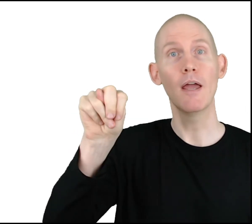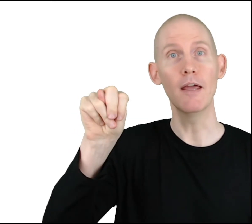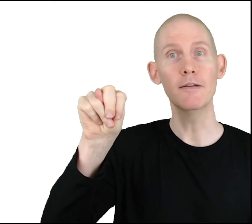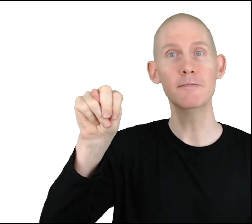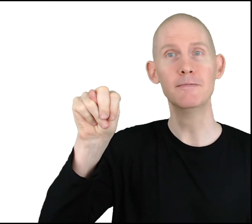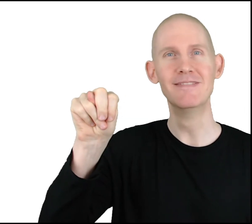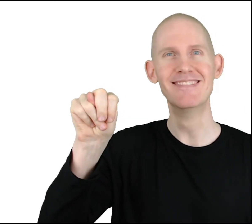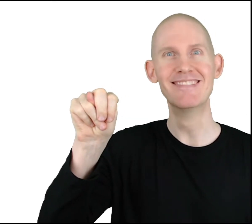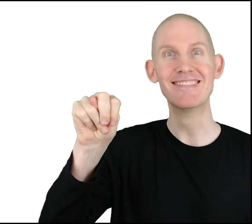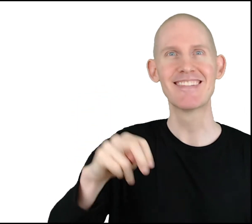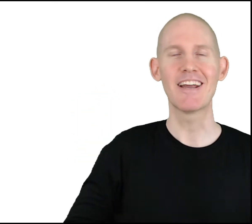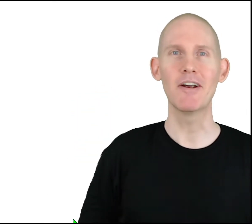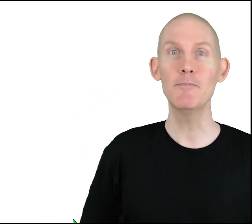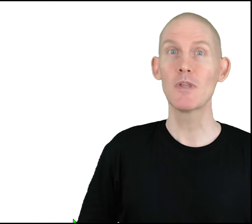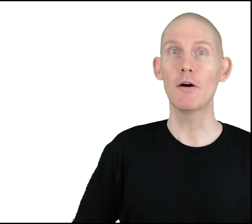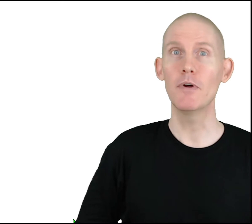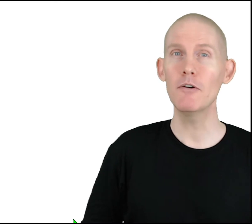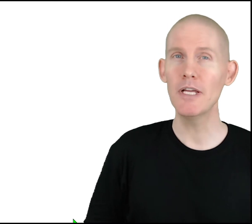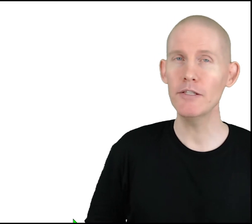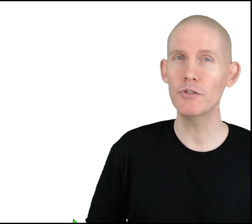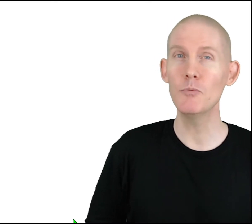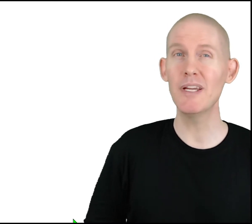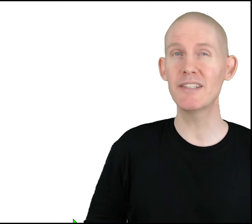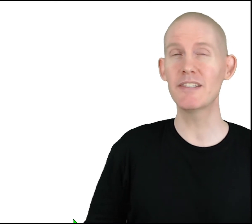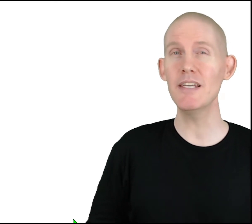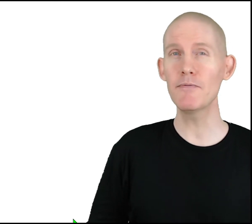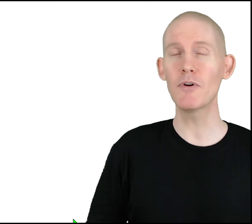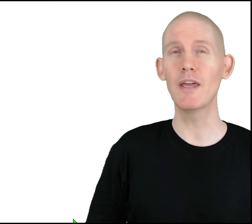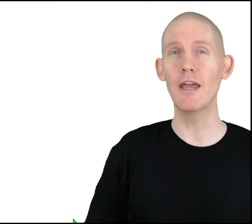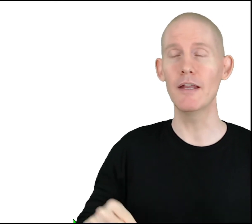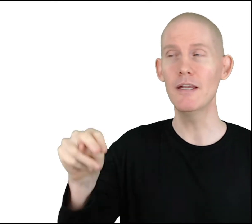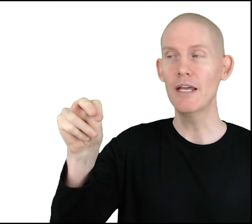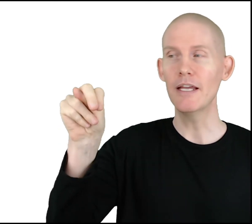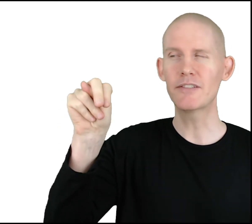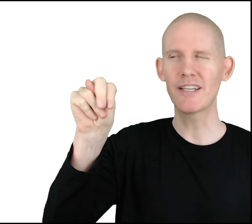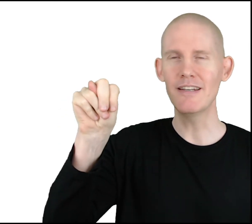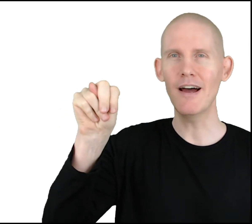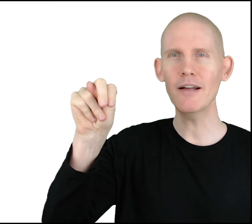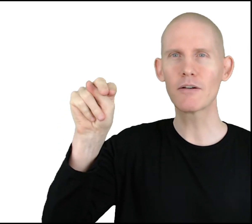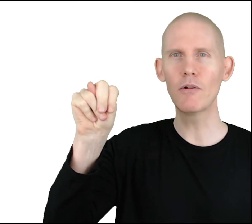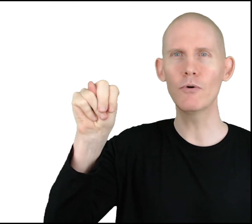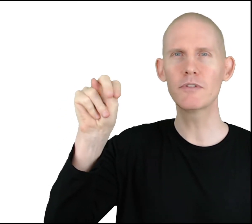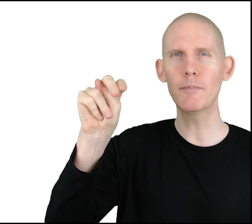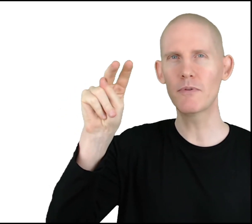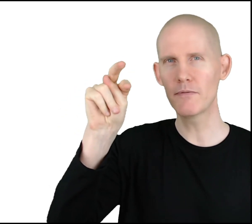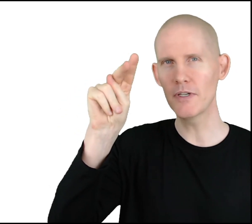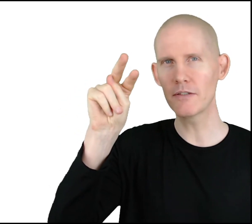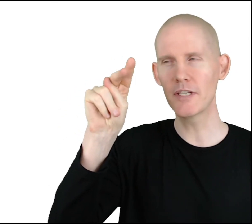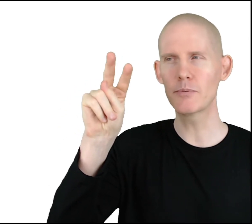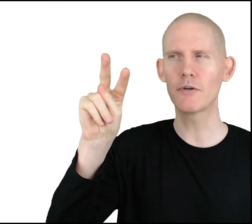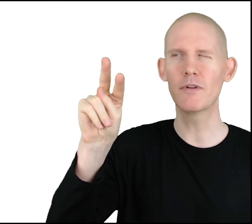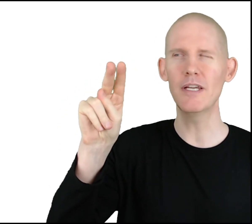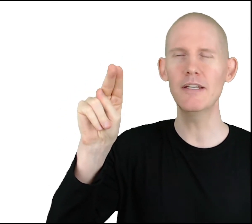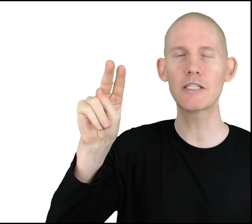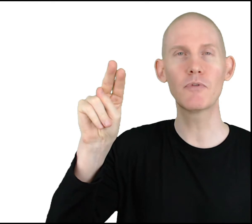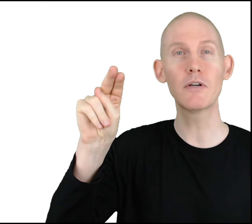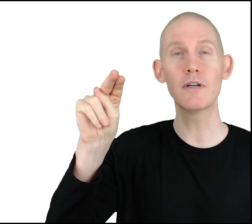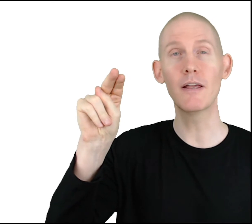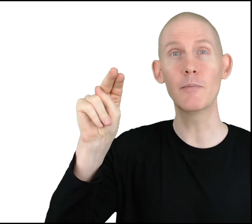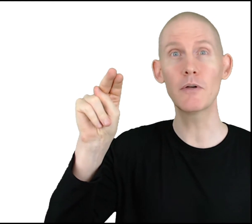N. All right, a variation you may see for the N is to not close up the fingertips of the index finger and the middle